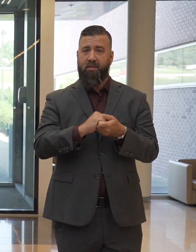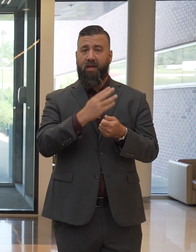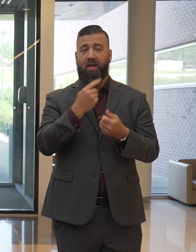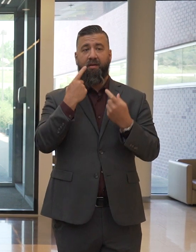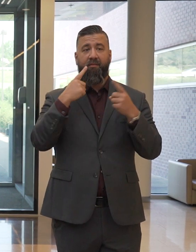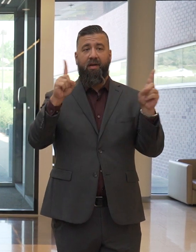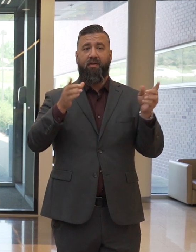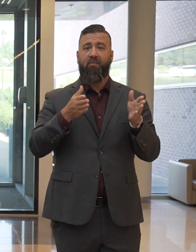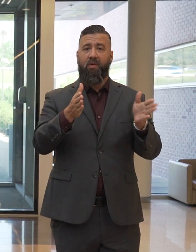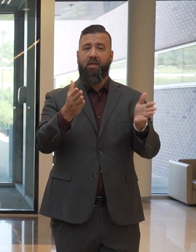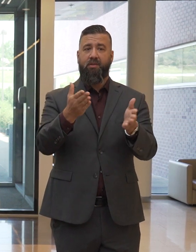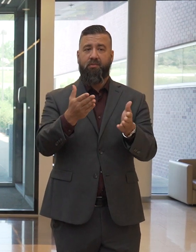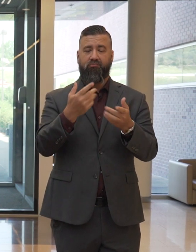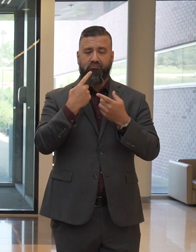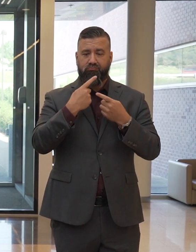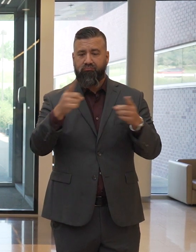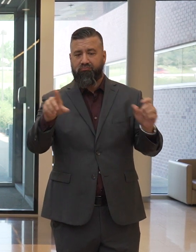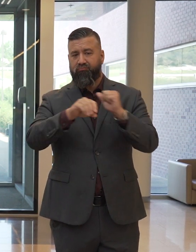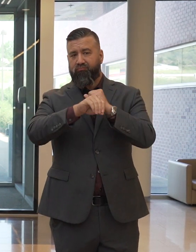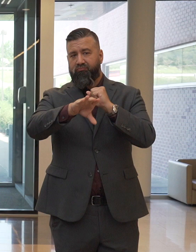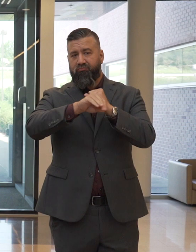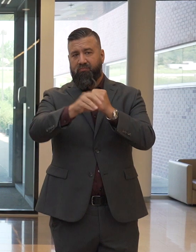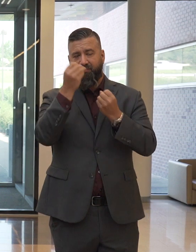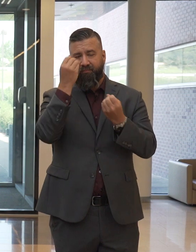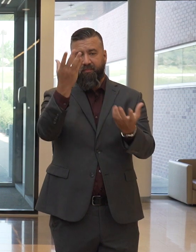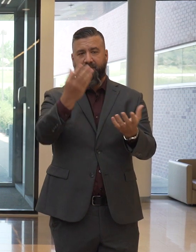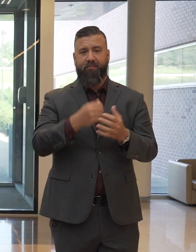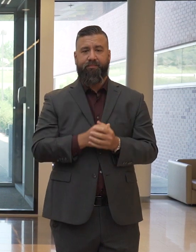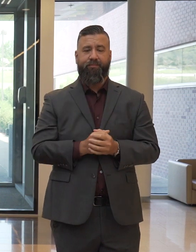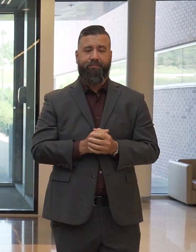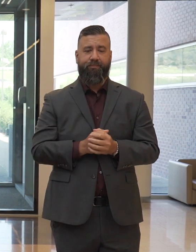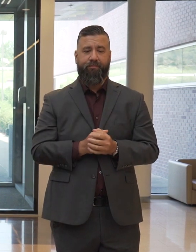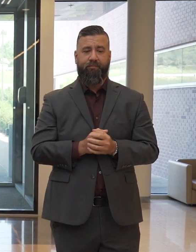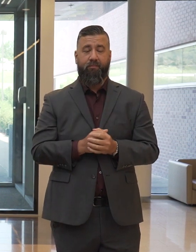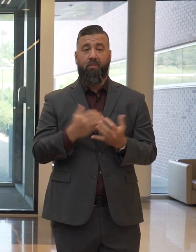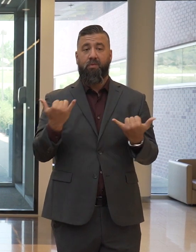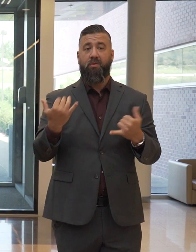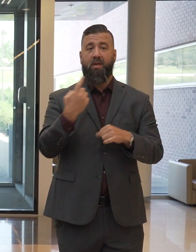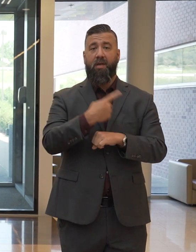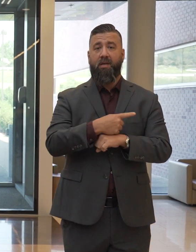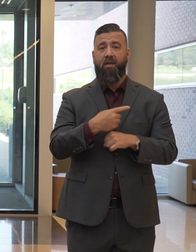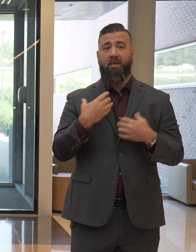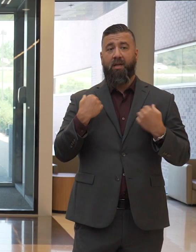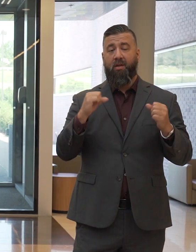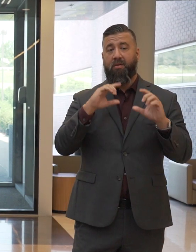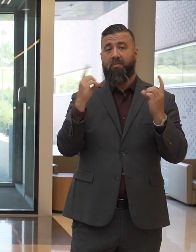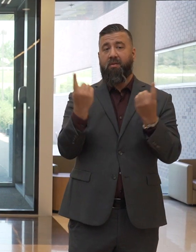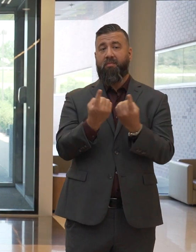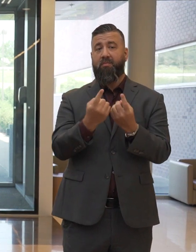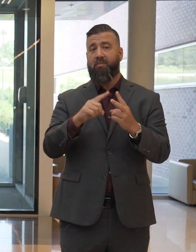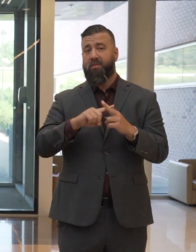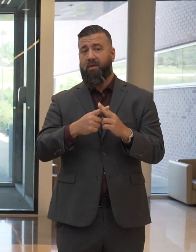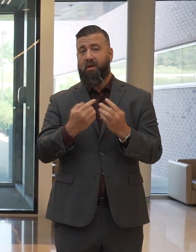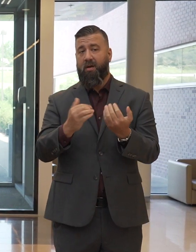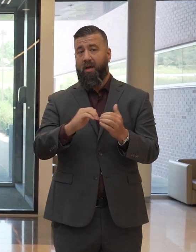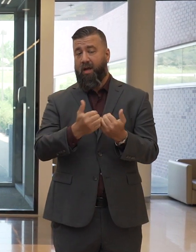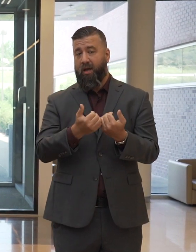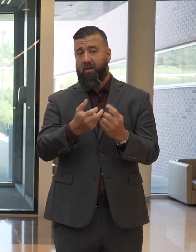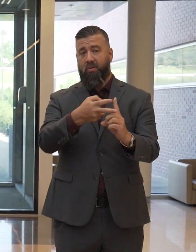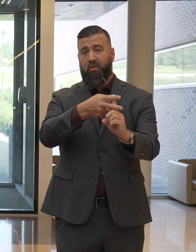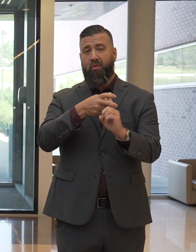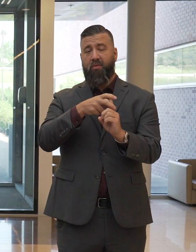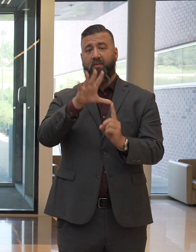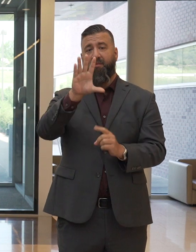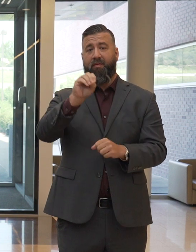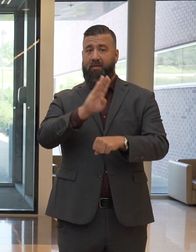effective ways to get information deep into our communities. And today, the Health Department will begin by recruiting 50